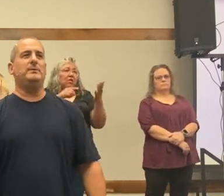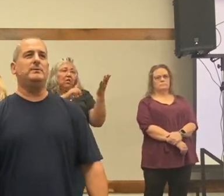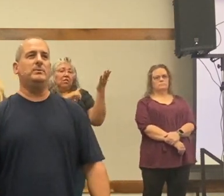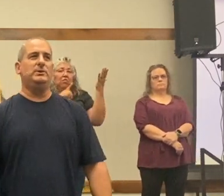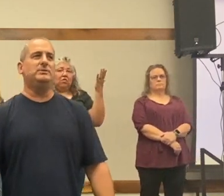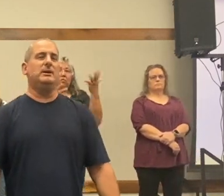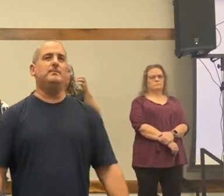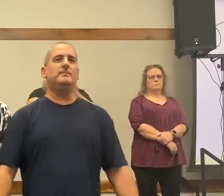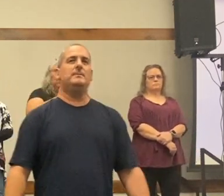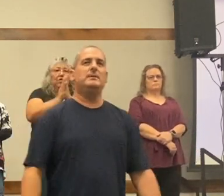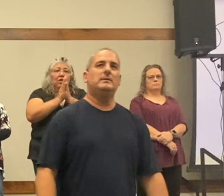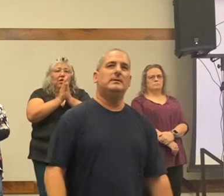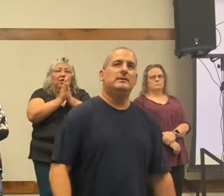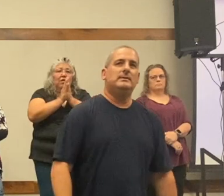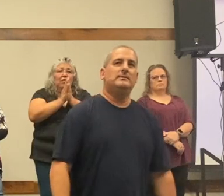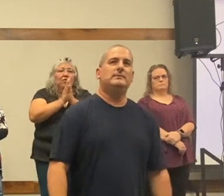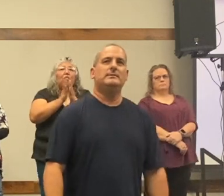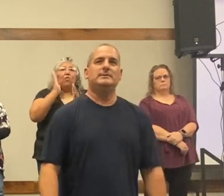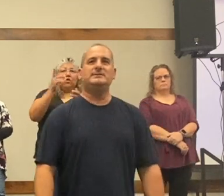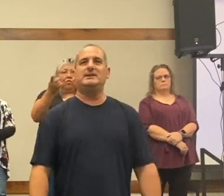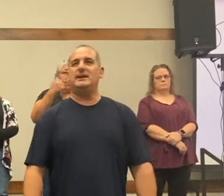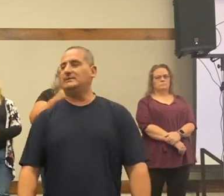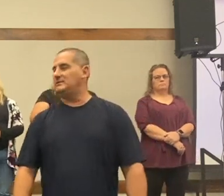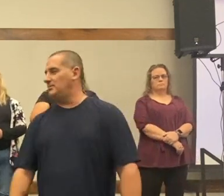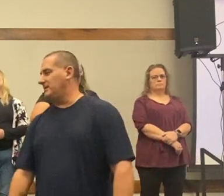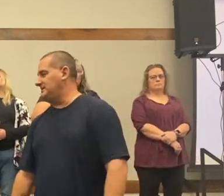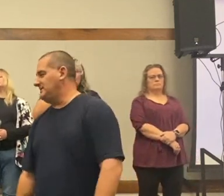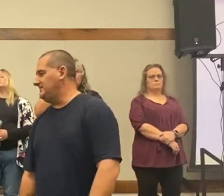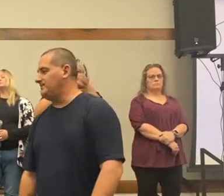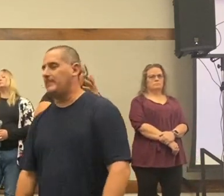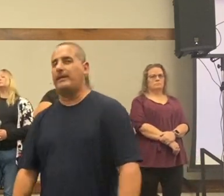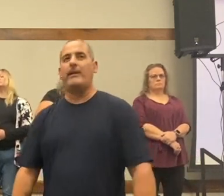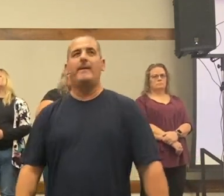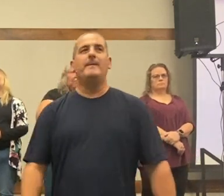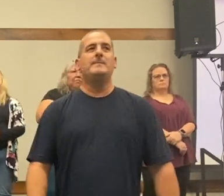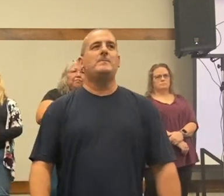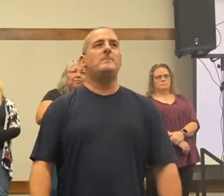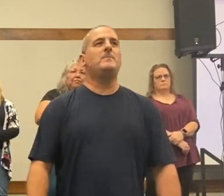We want to pray with you. Will you come? Let's sing it out. Let's pray. From the